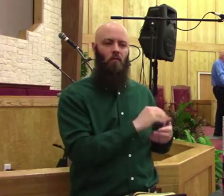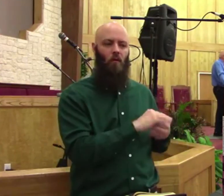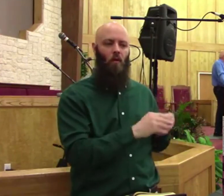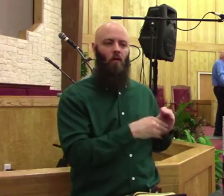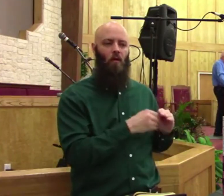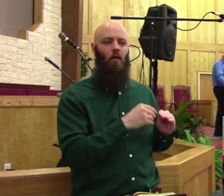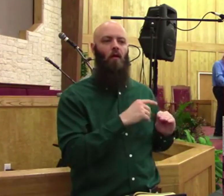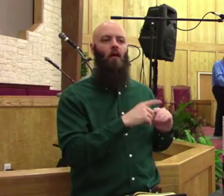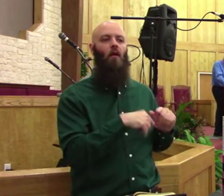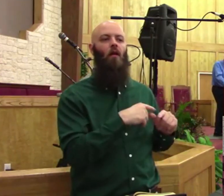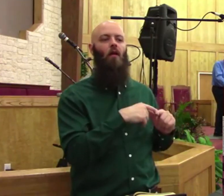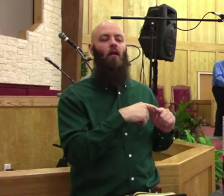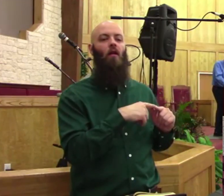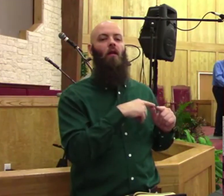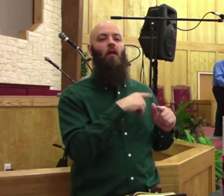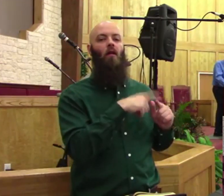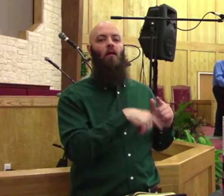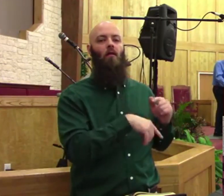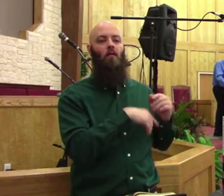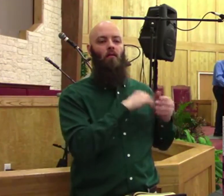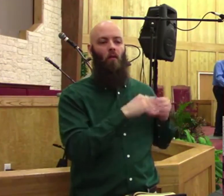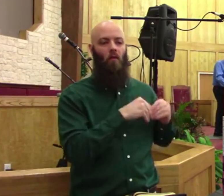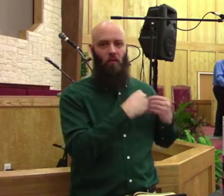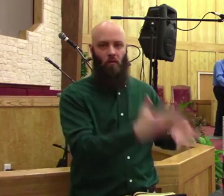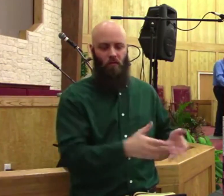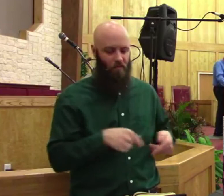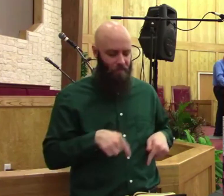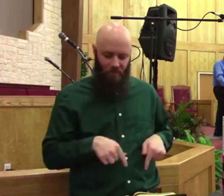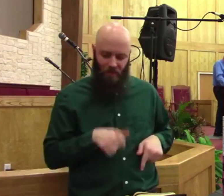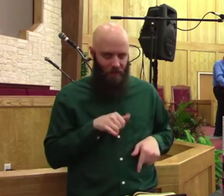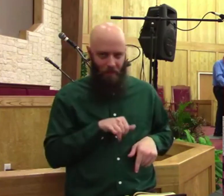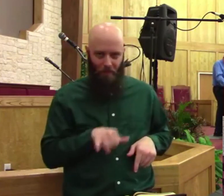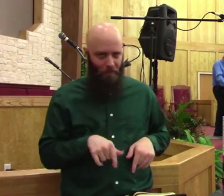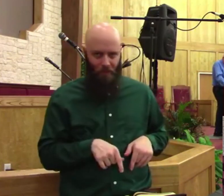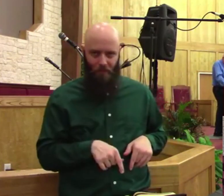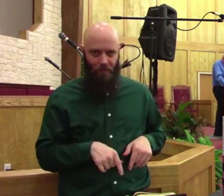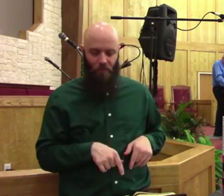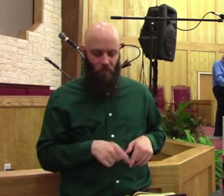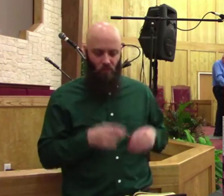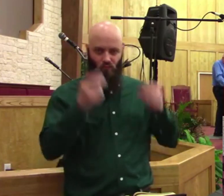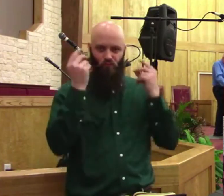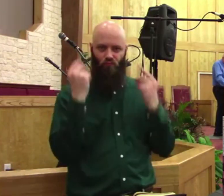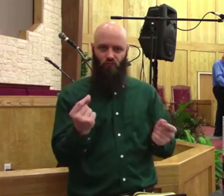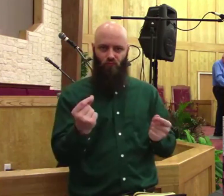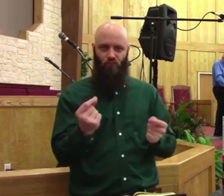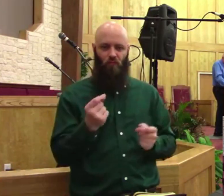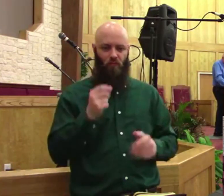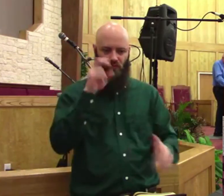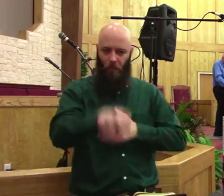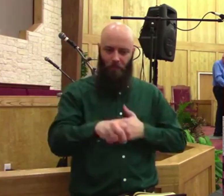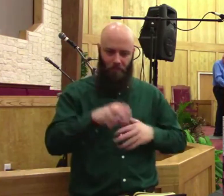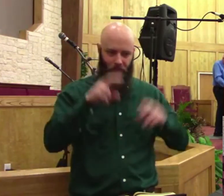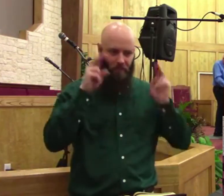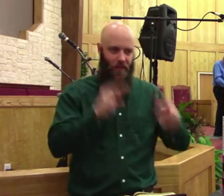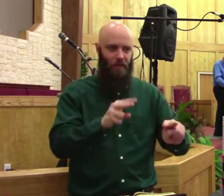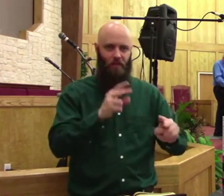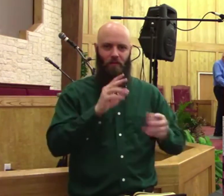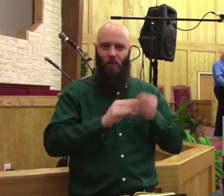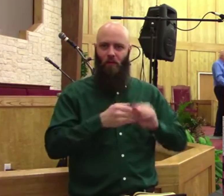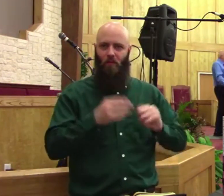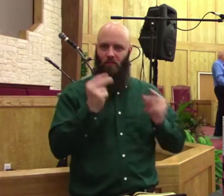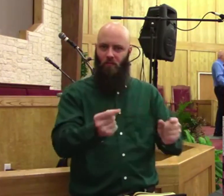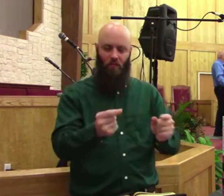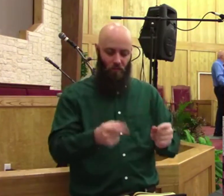Not here. In verse 1, we're immediately plopped into the feast. Verse 5,